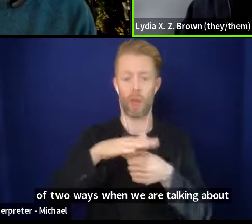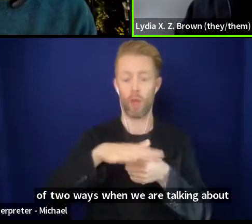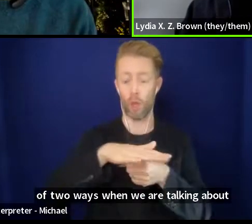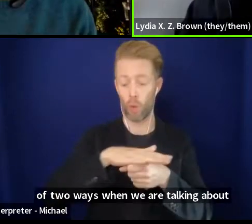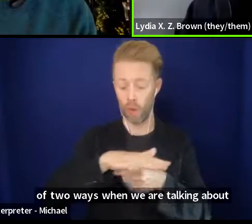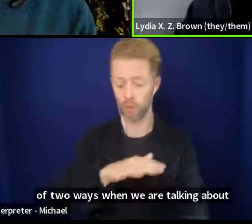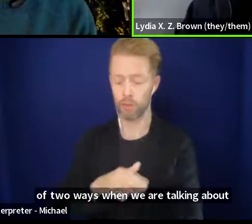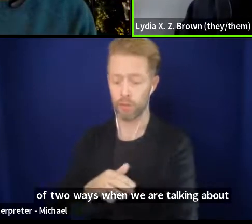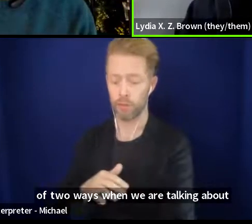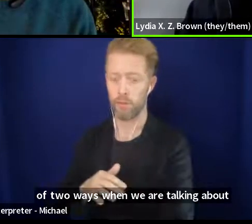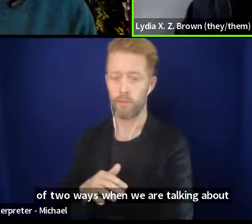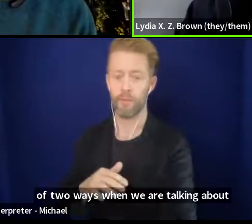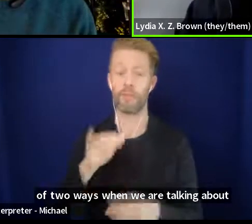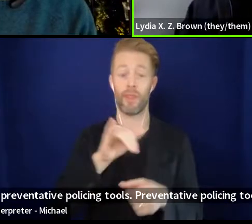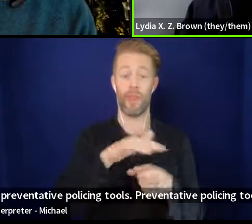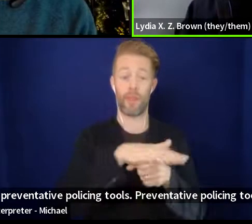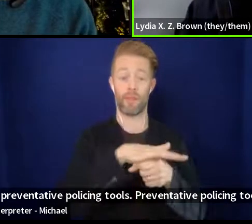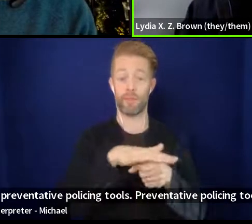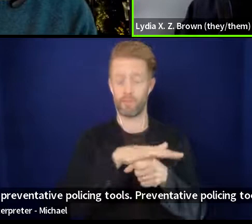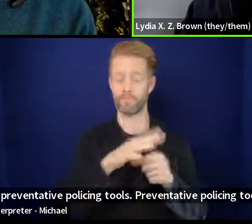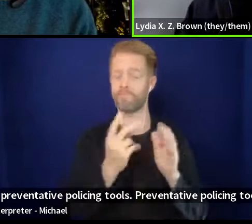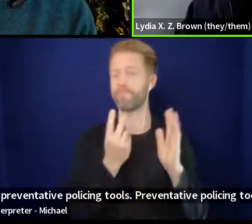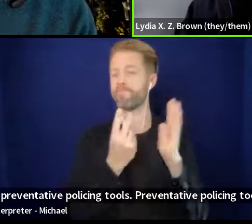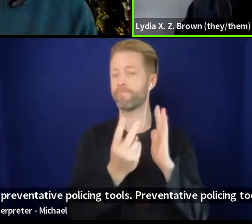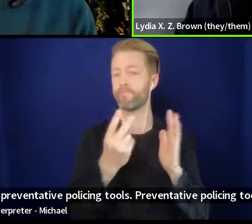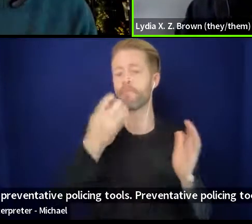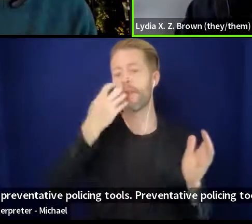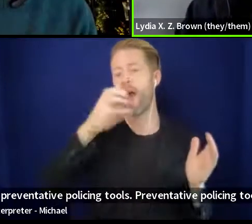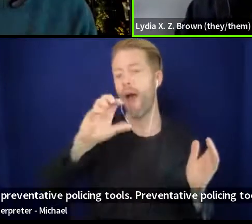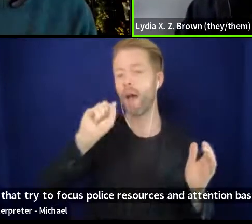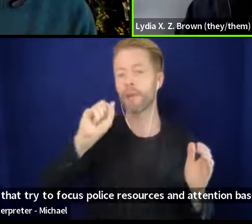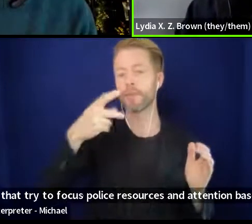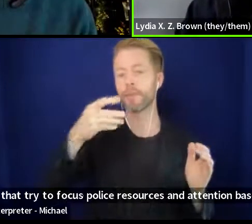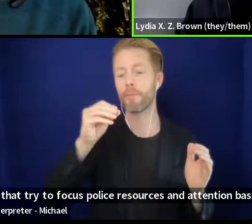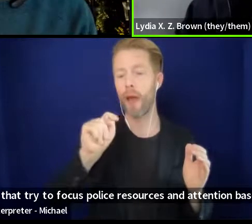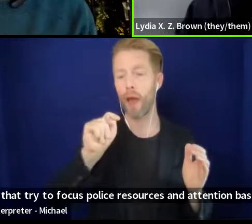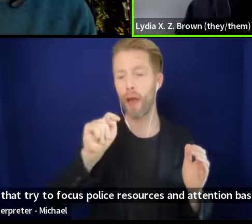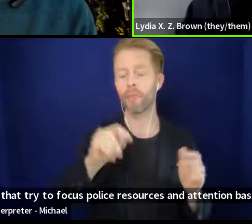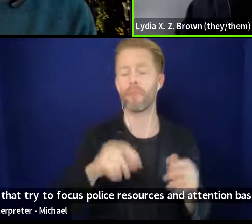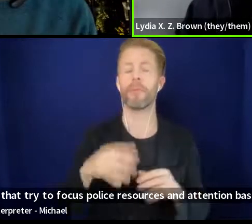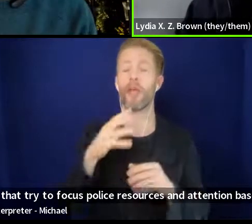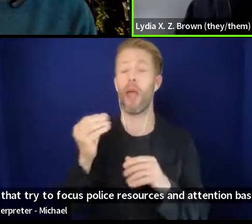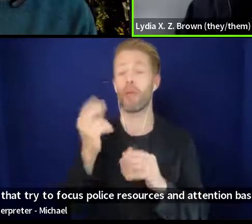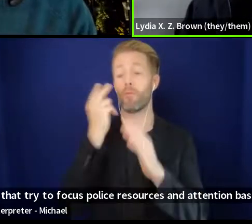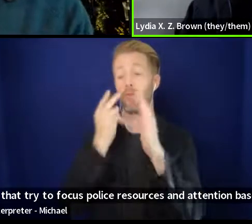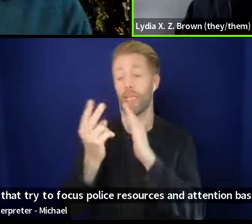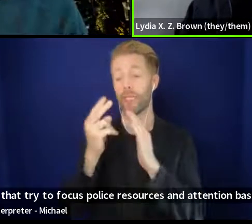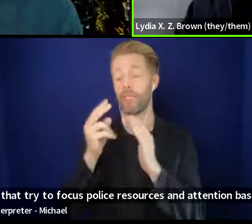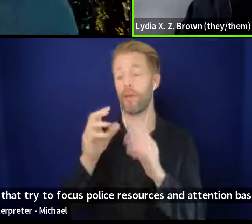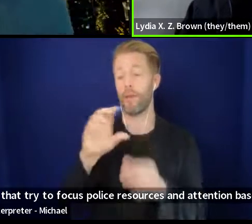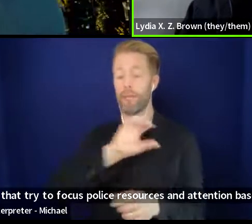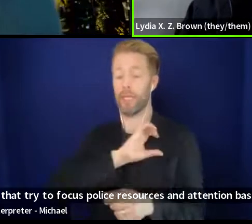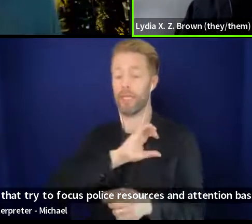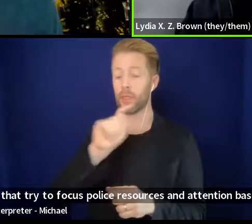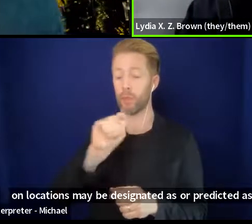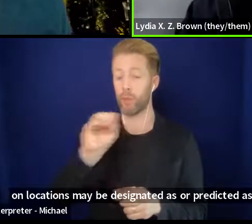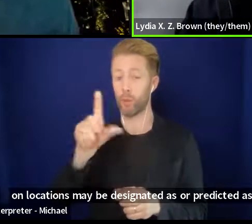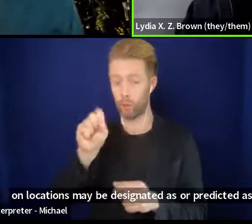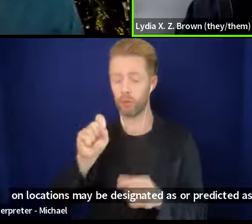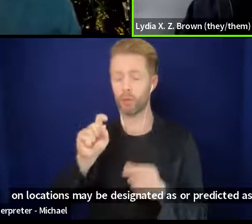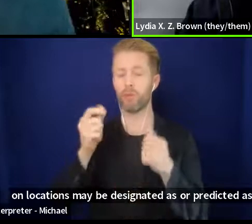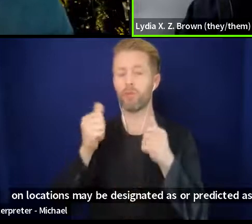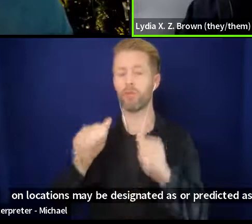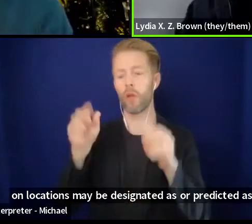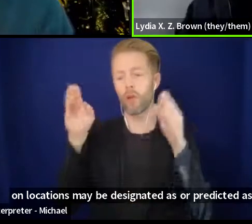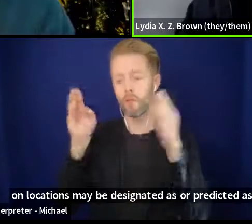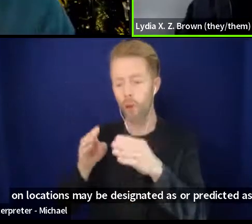be designated as or predicted to be hotspots for crime, and predictive policing tools that try to allocate or focus police resources